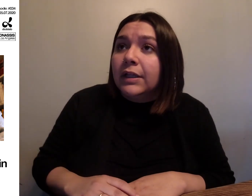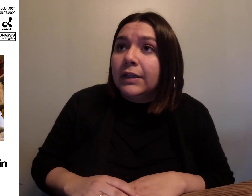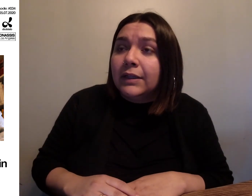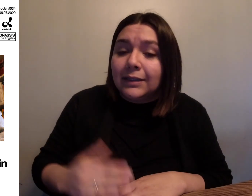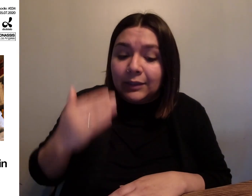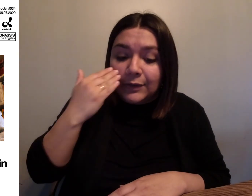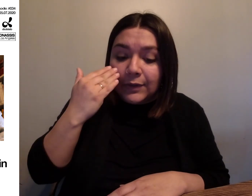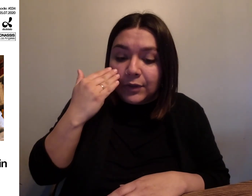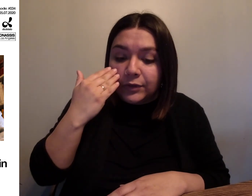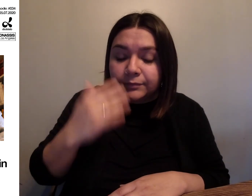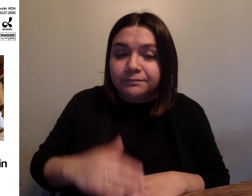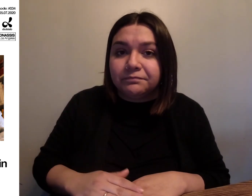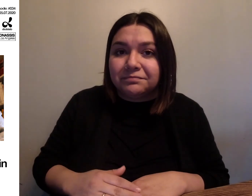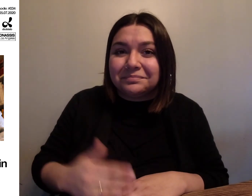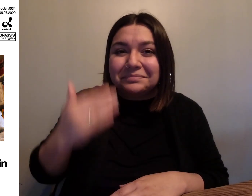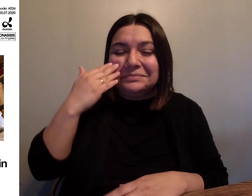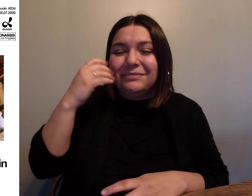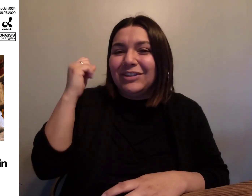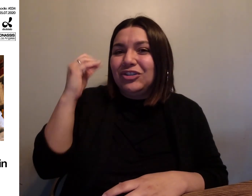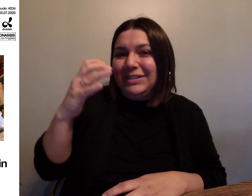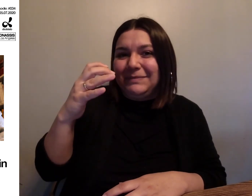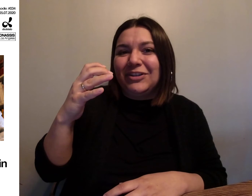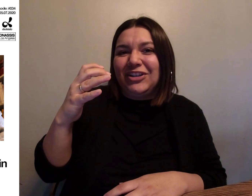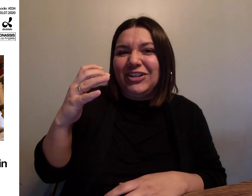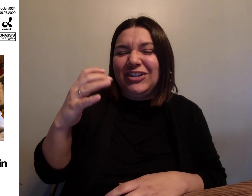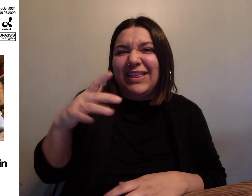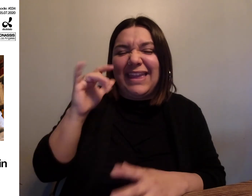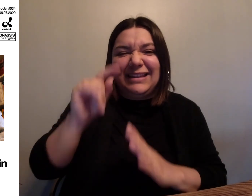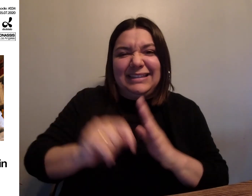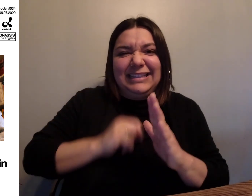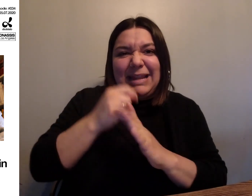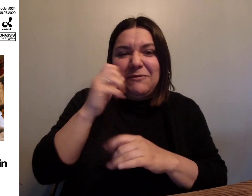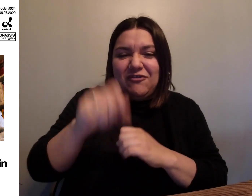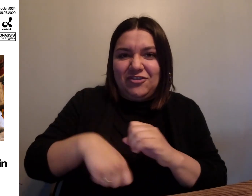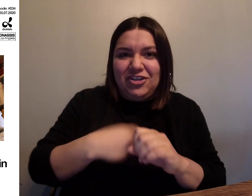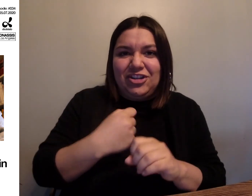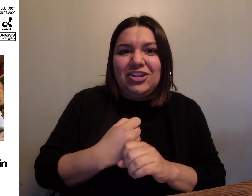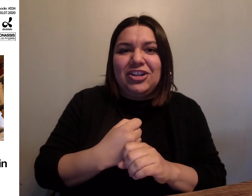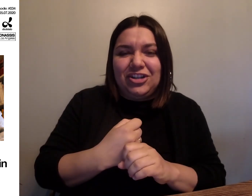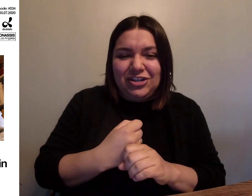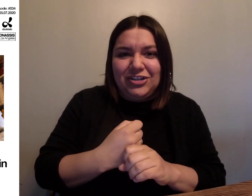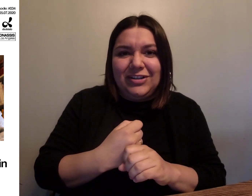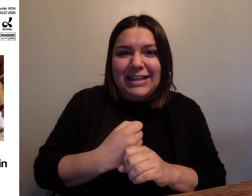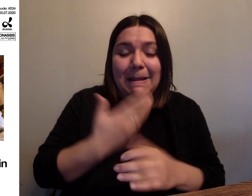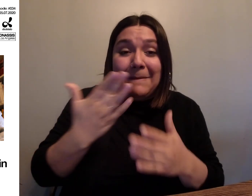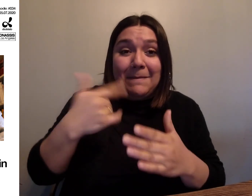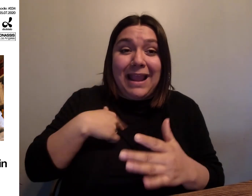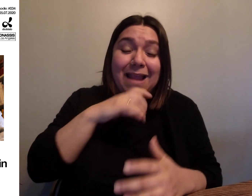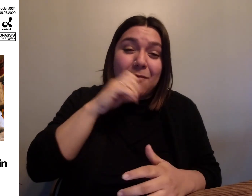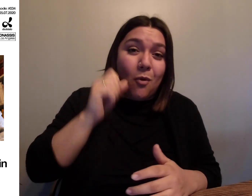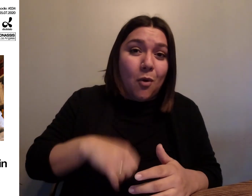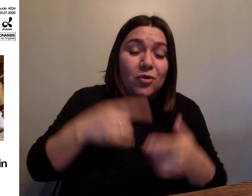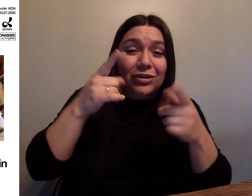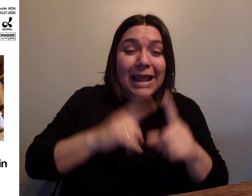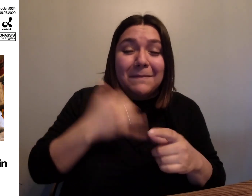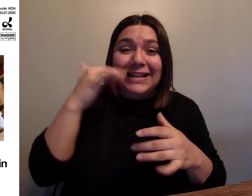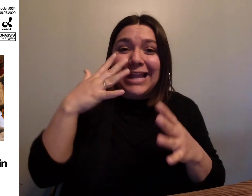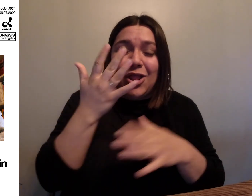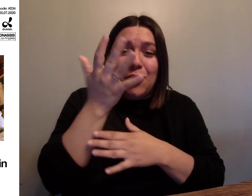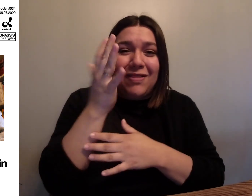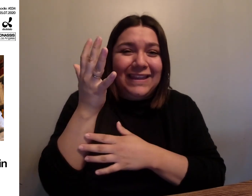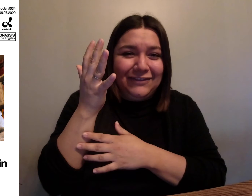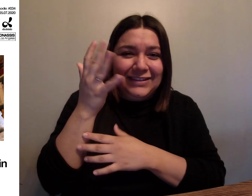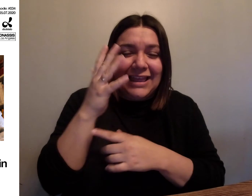you know the sonnet of Shakespeare? That time of year thou mayst in me behold, when yellow